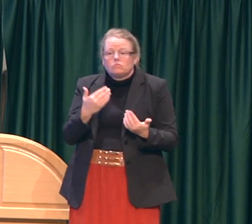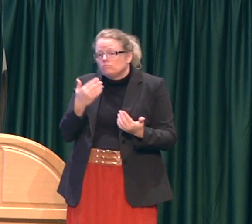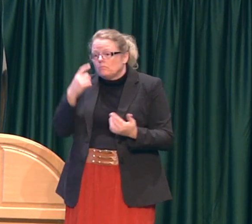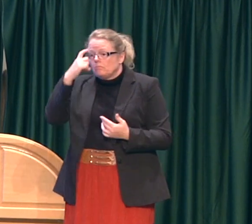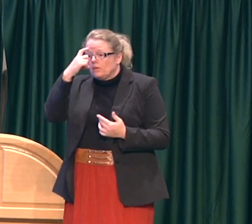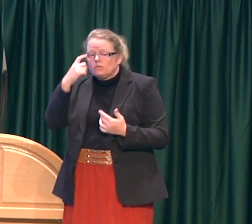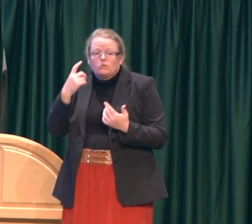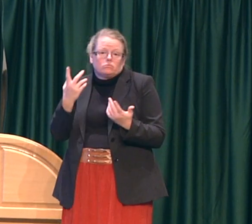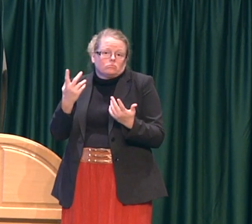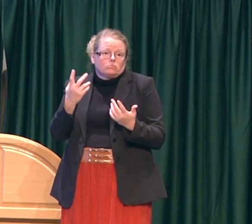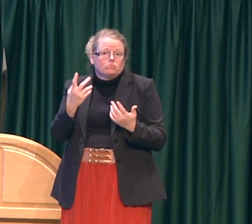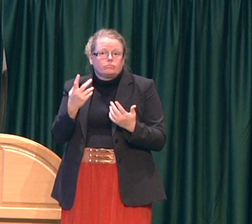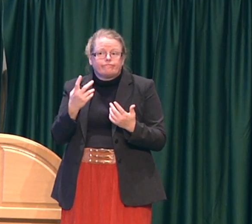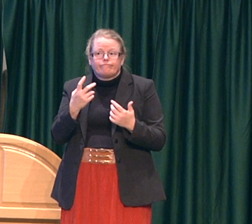If a person has mental challenges,